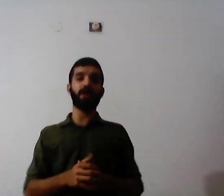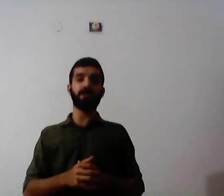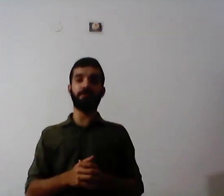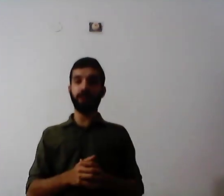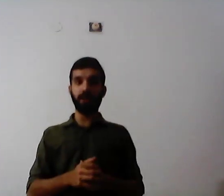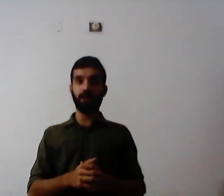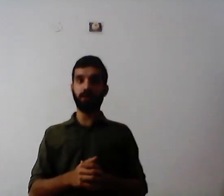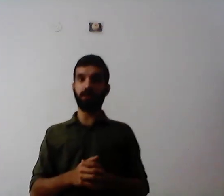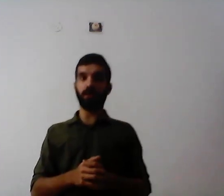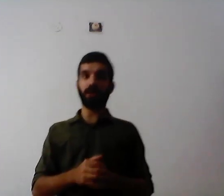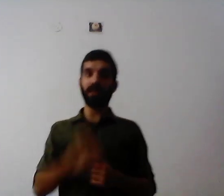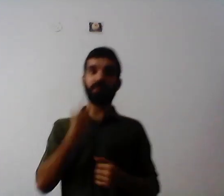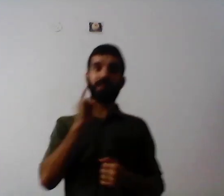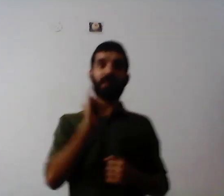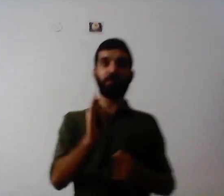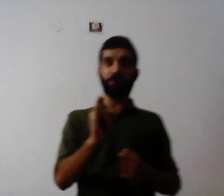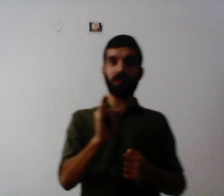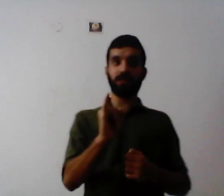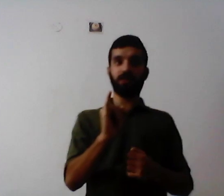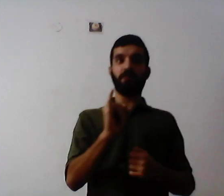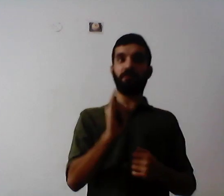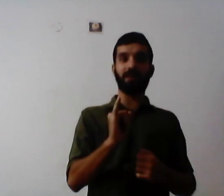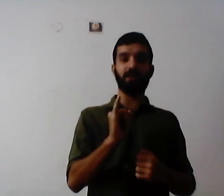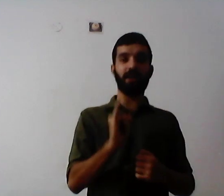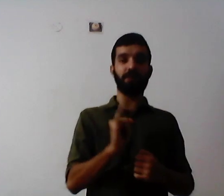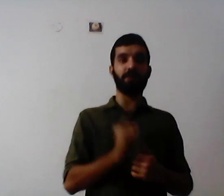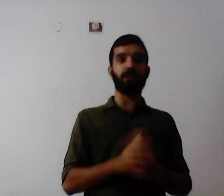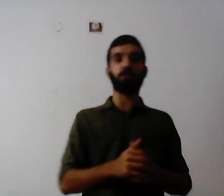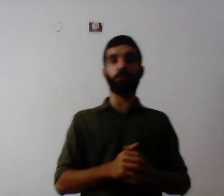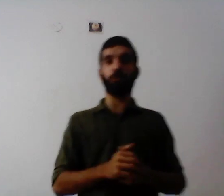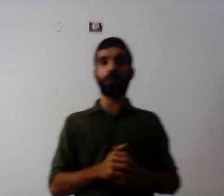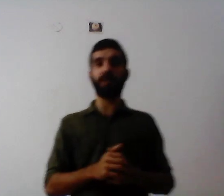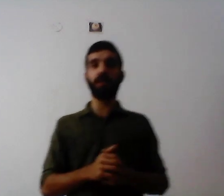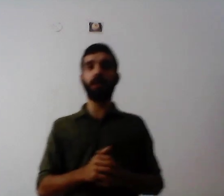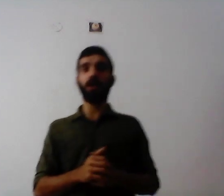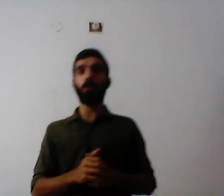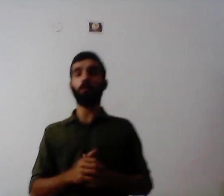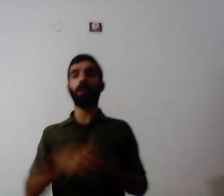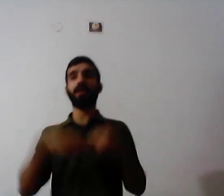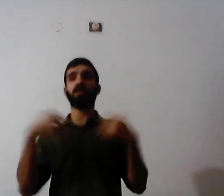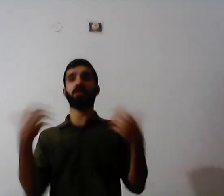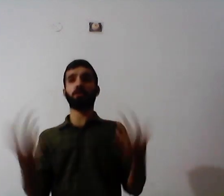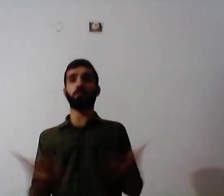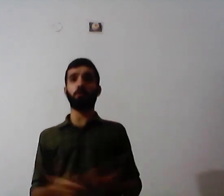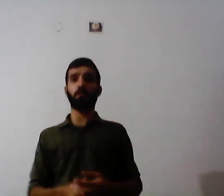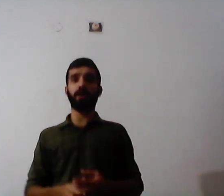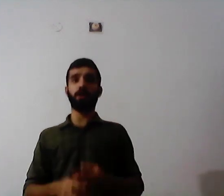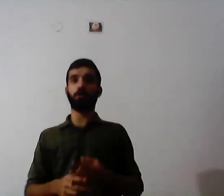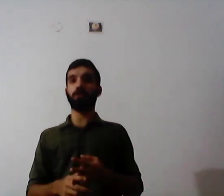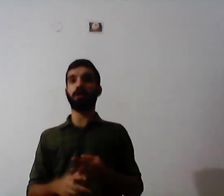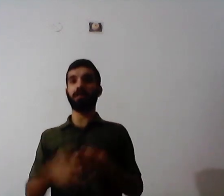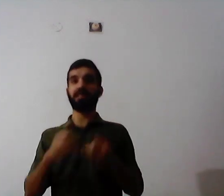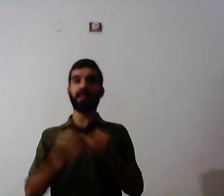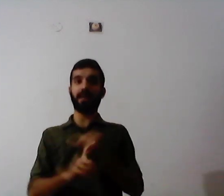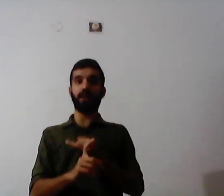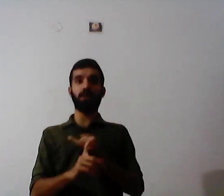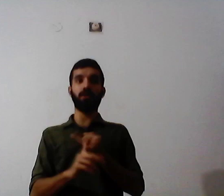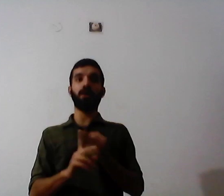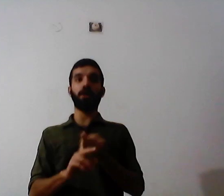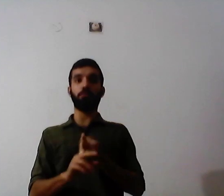are very clear with that first factor that affecting solubility. Let's move into the second important,